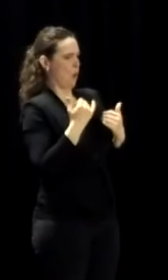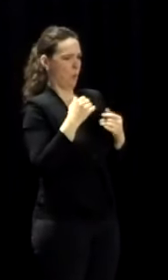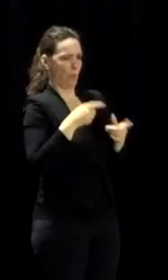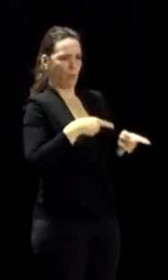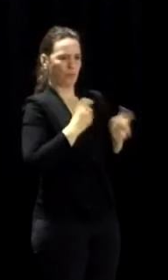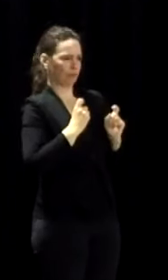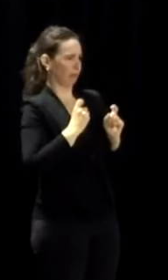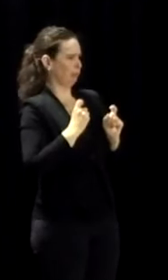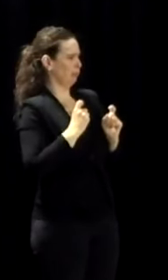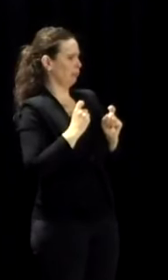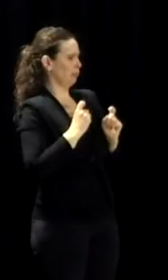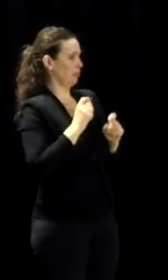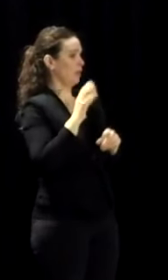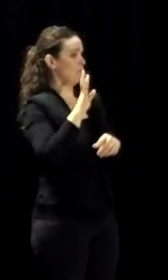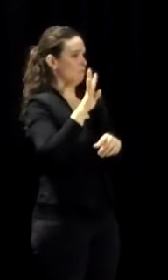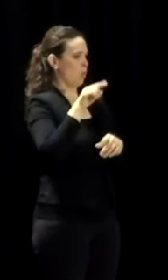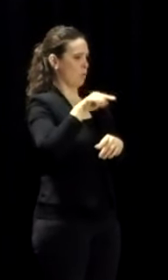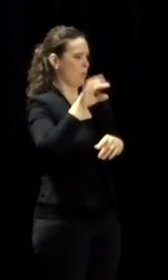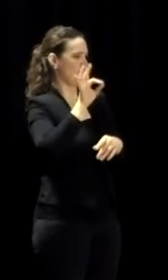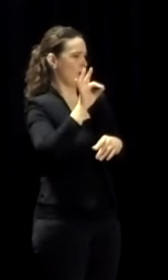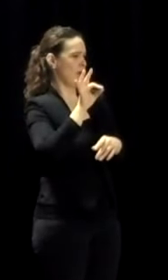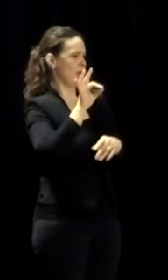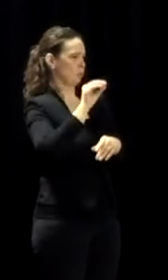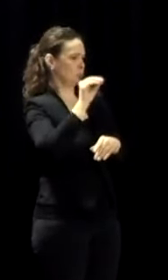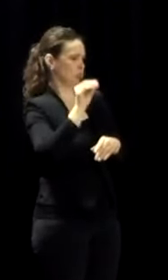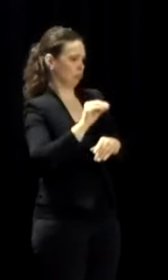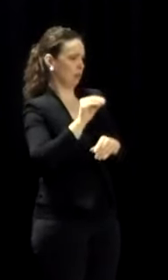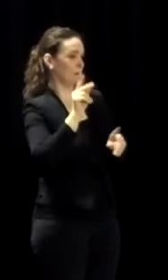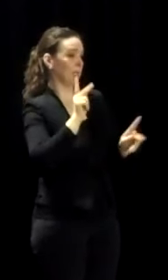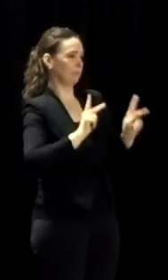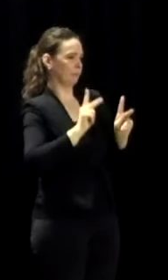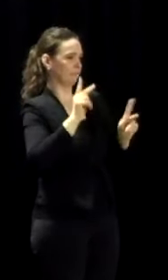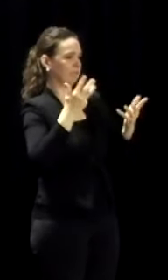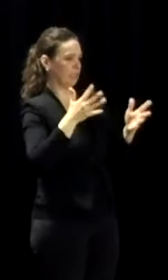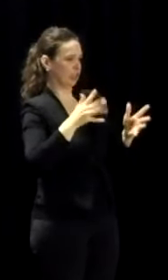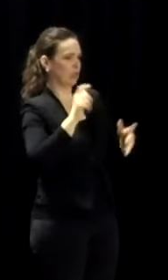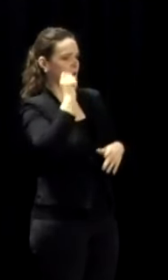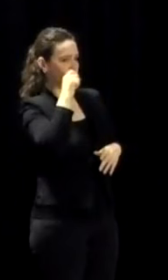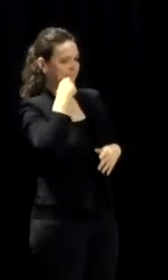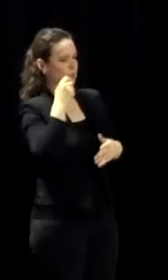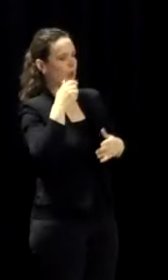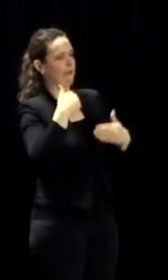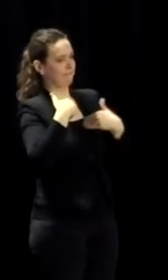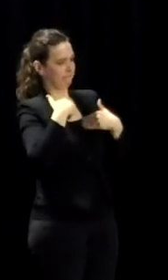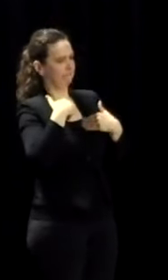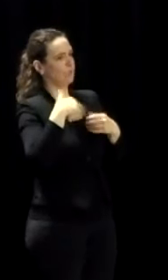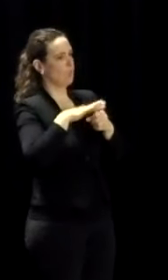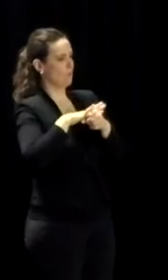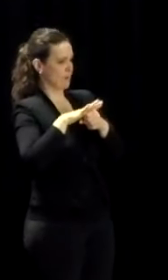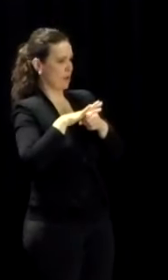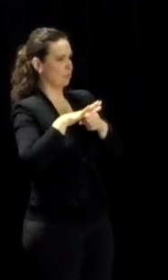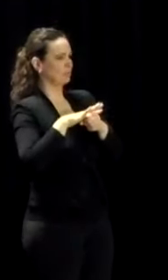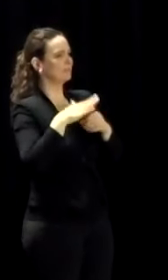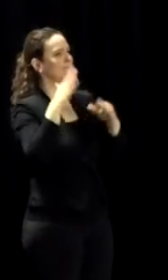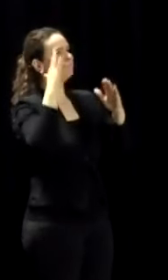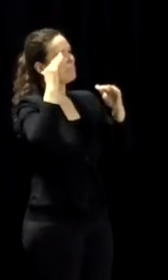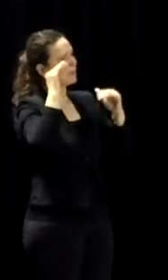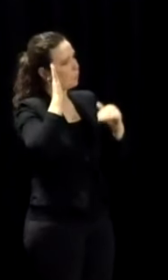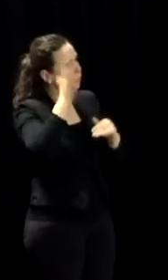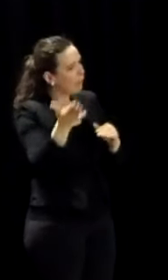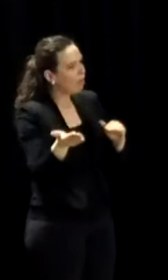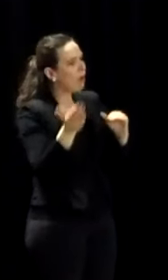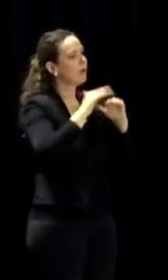that percentage holds out, we're going to see the curve move up a little bit more, and then we're going to be at that 2-week period where